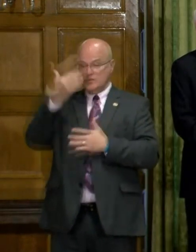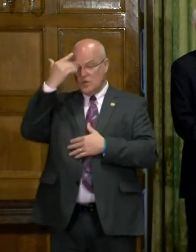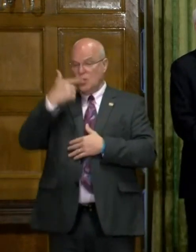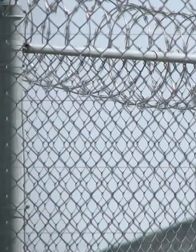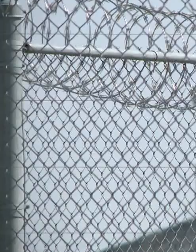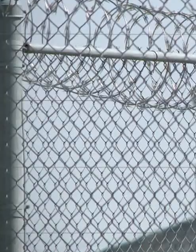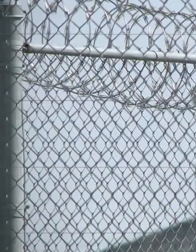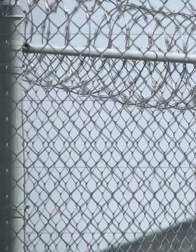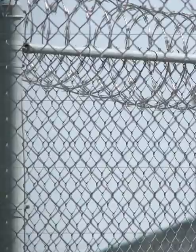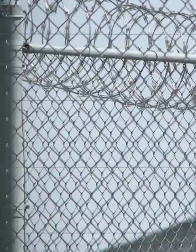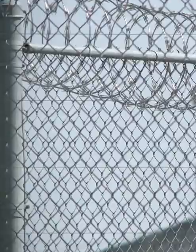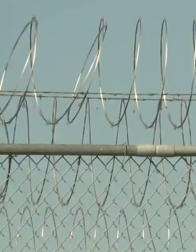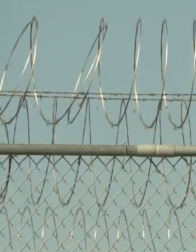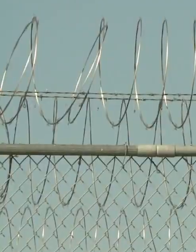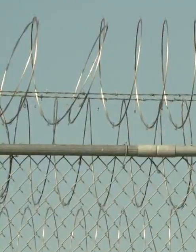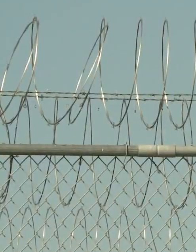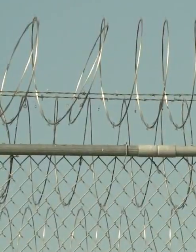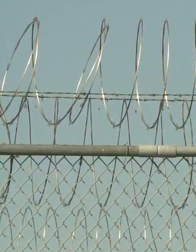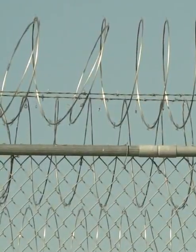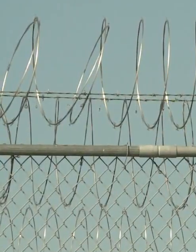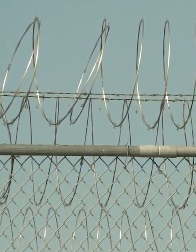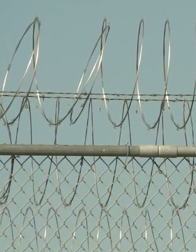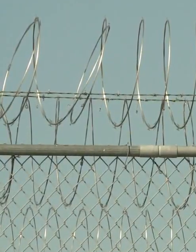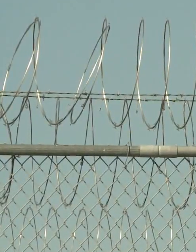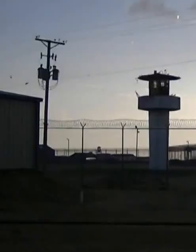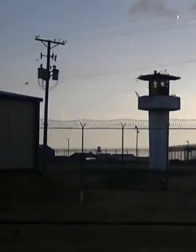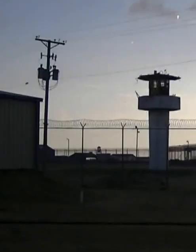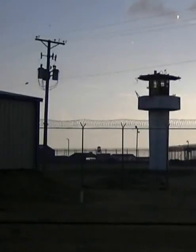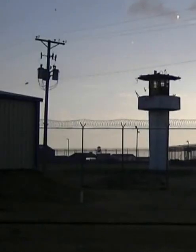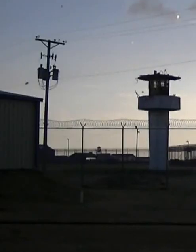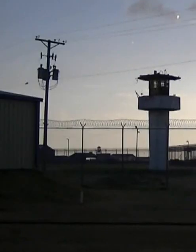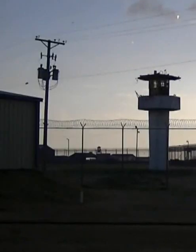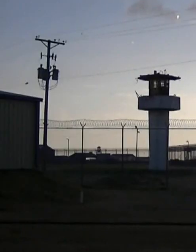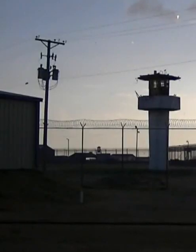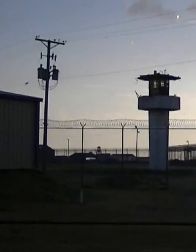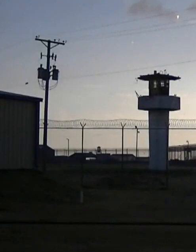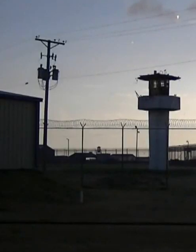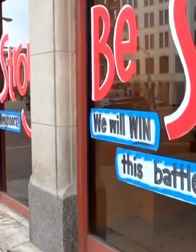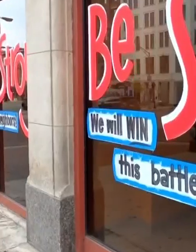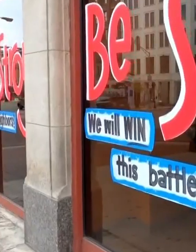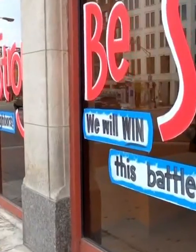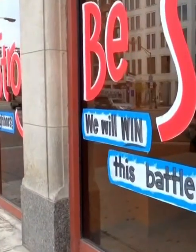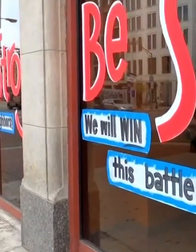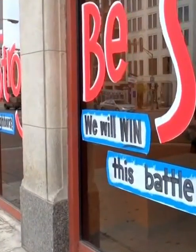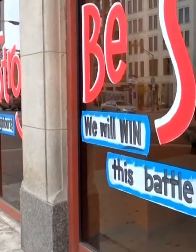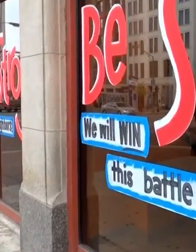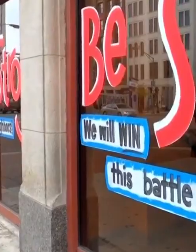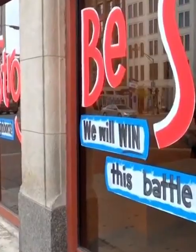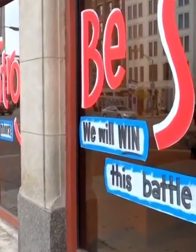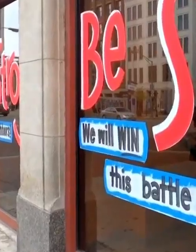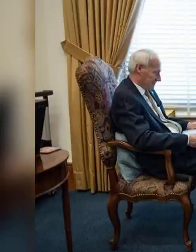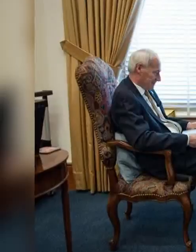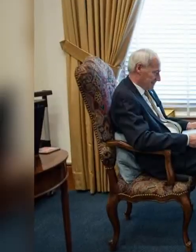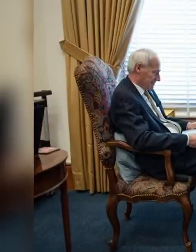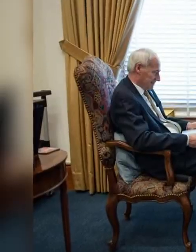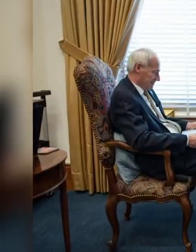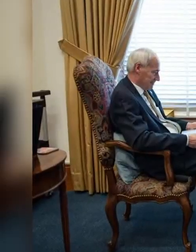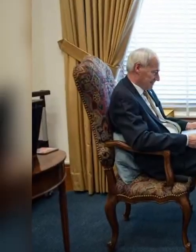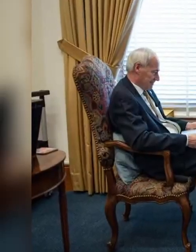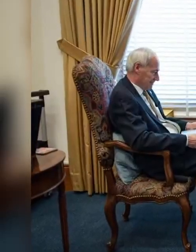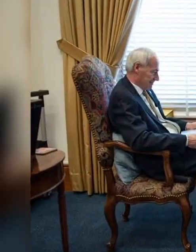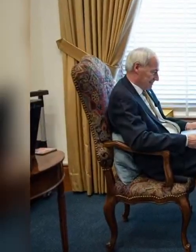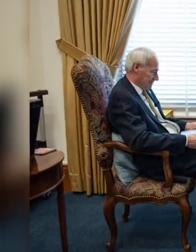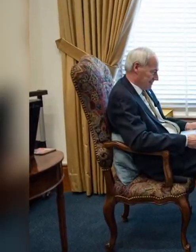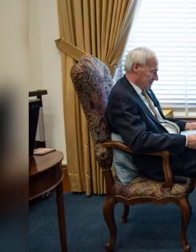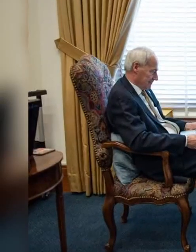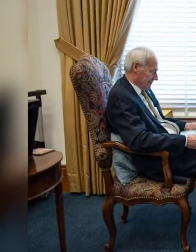inmates where to go. Freedom to roam creates a puzzle when it comes to public health. So we know social distancing is sticking around. The governor, for now, is urging